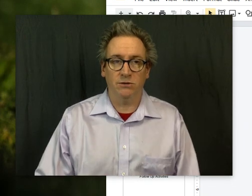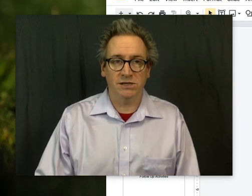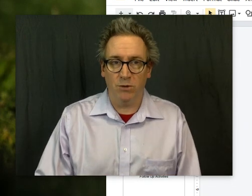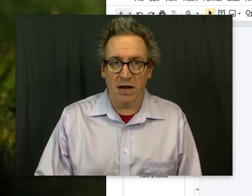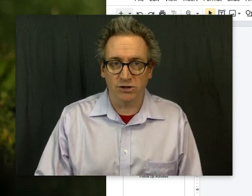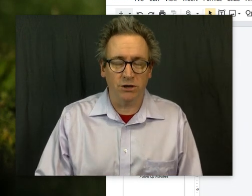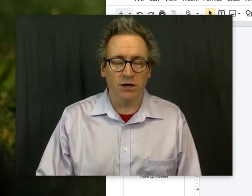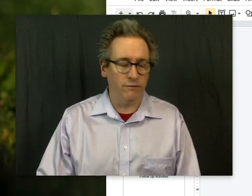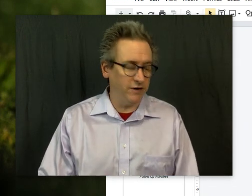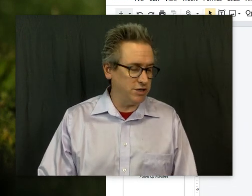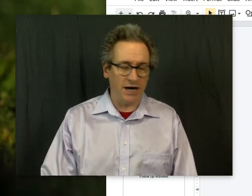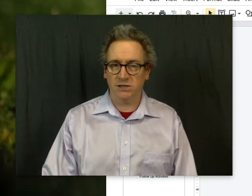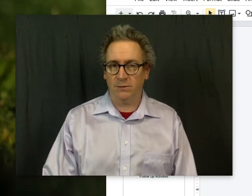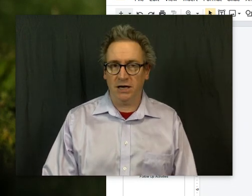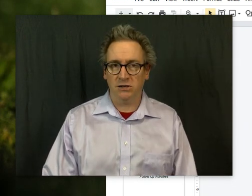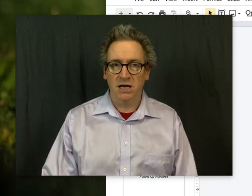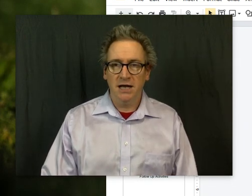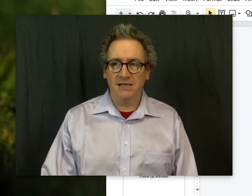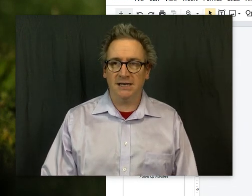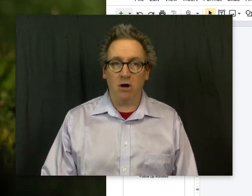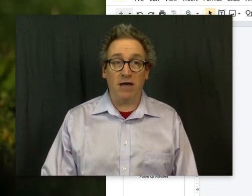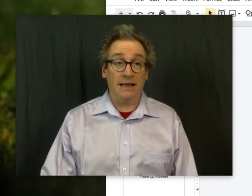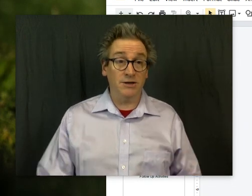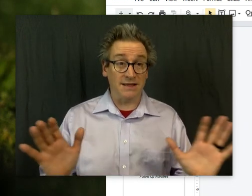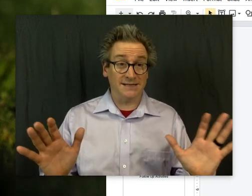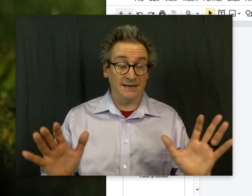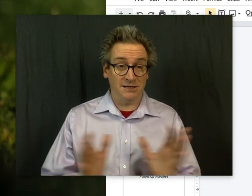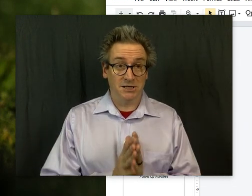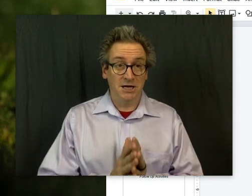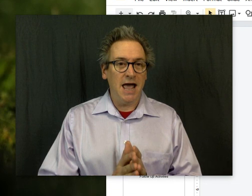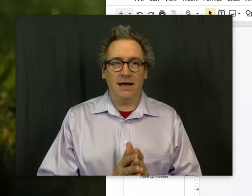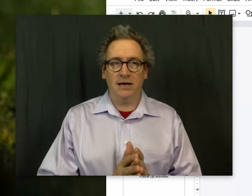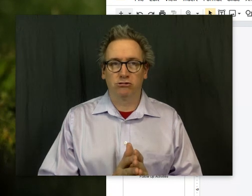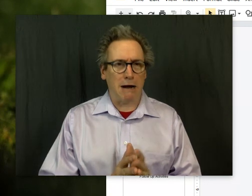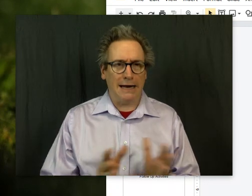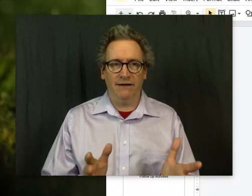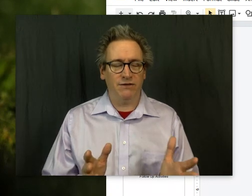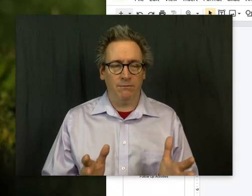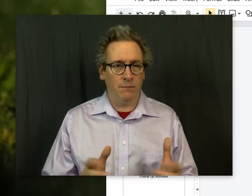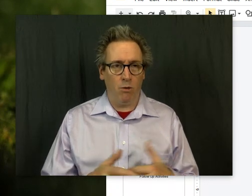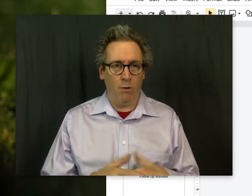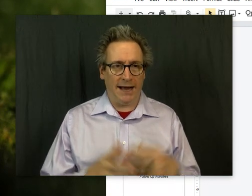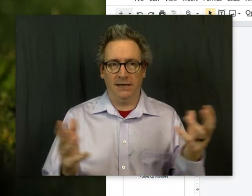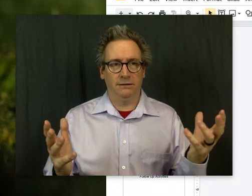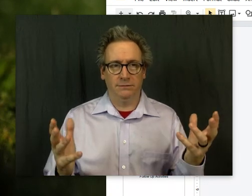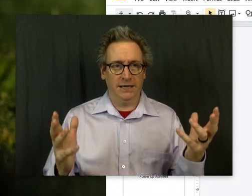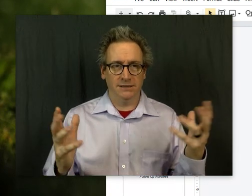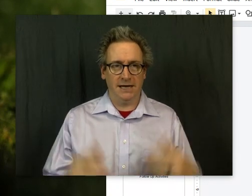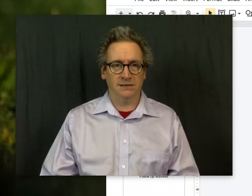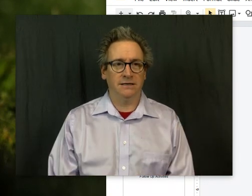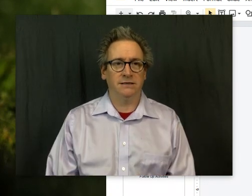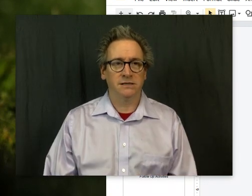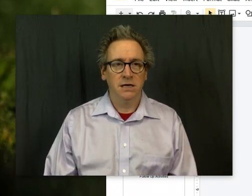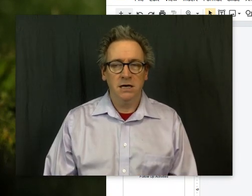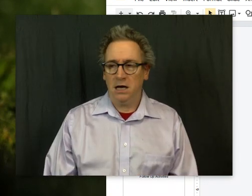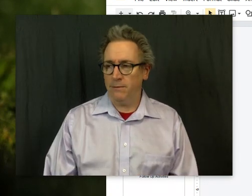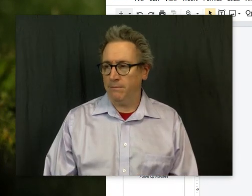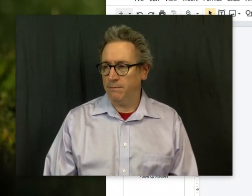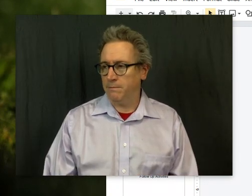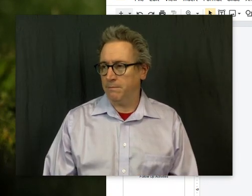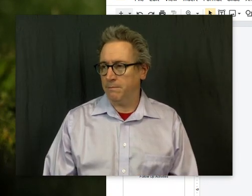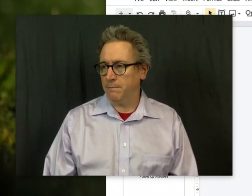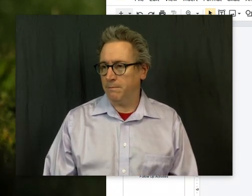screencasting with someone else or video chatting with someone else. They said, okay, let me try this sentence and try to give them a wacky, insane sentence.